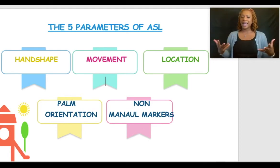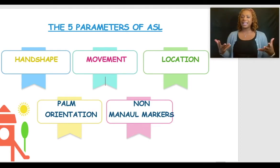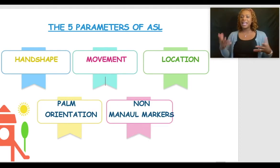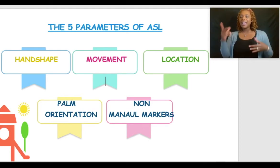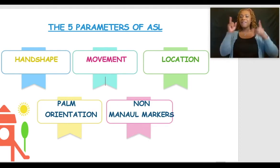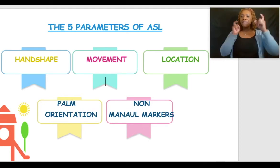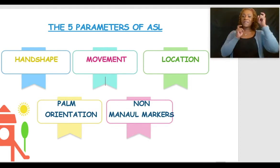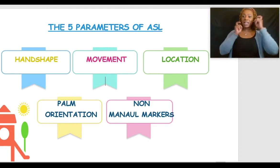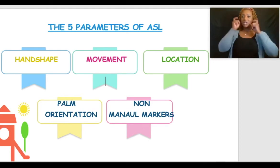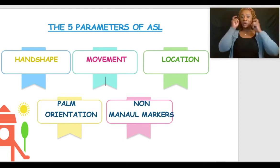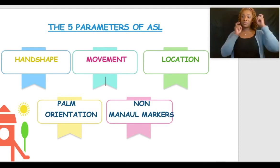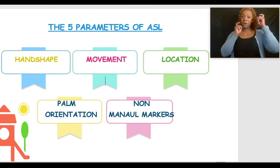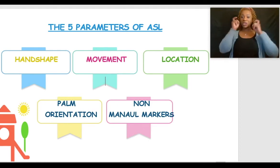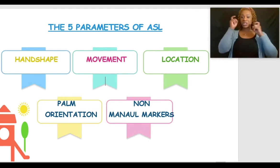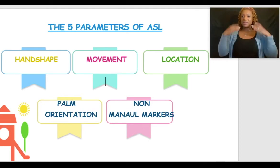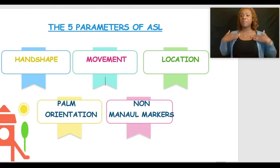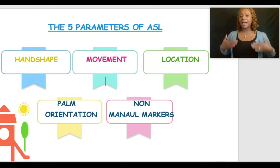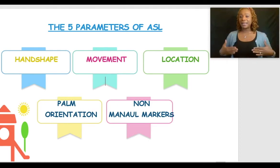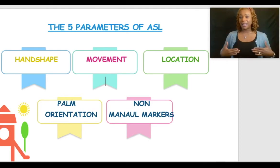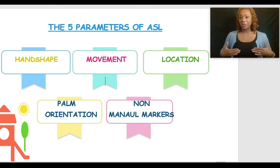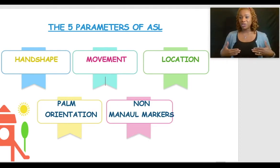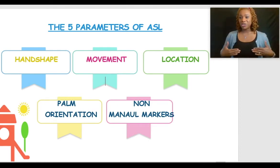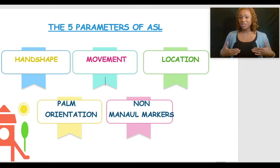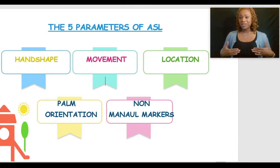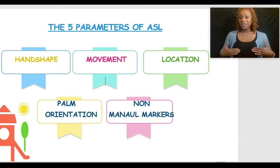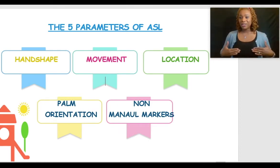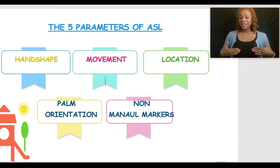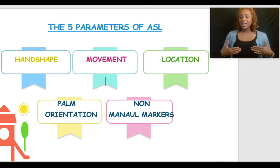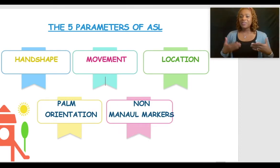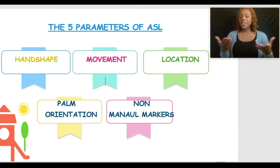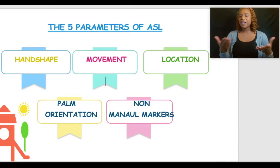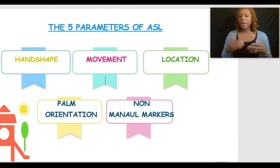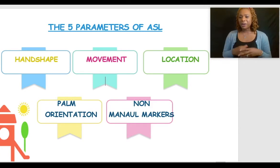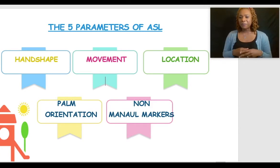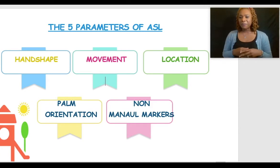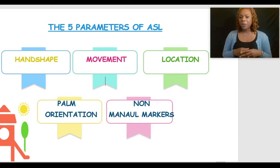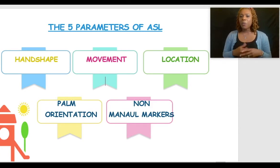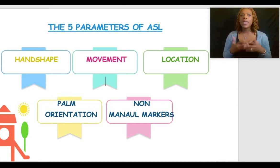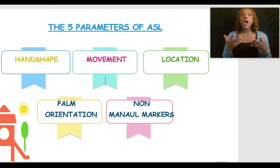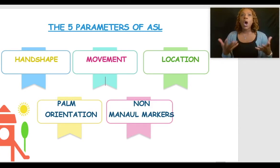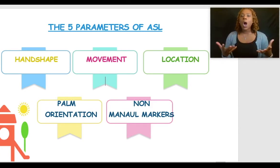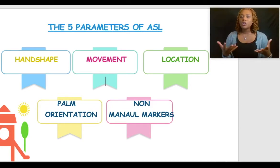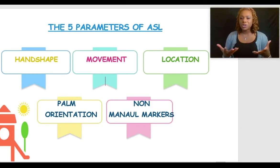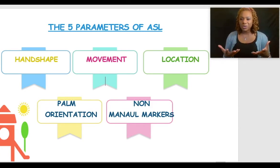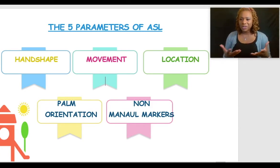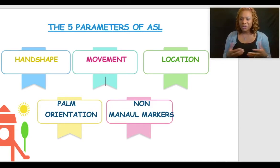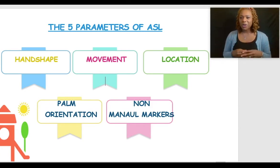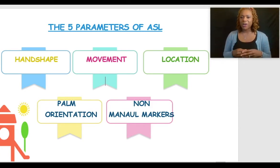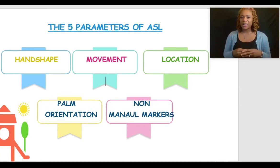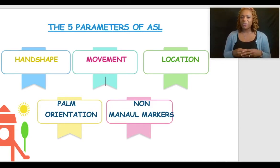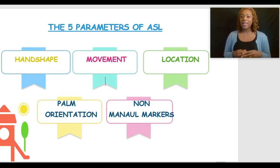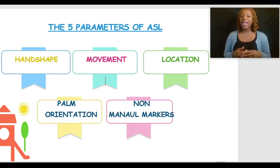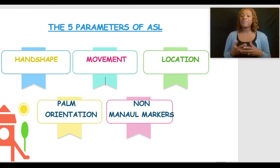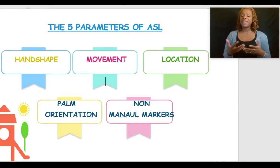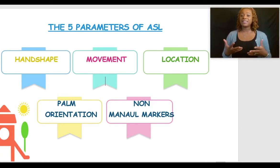saying facial expressions and body language. Think about it. We all do this already. We have things that